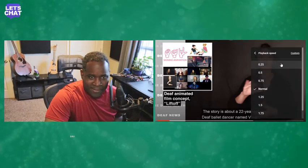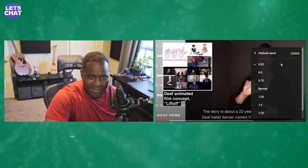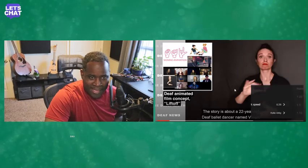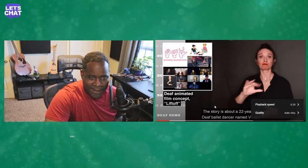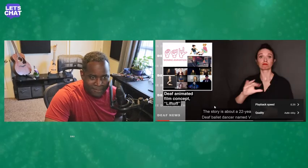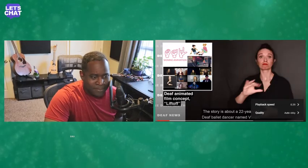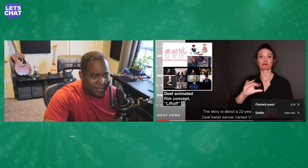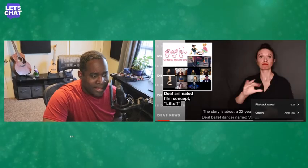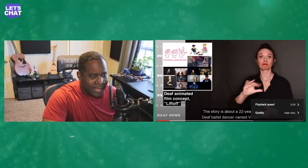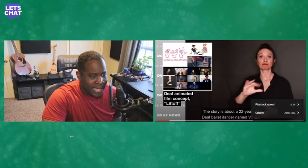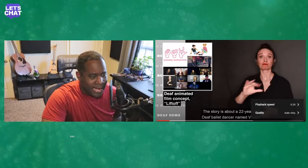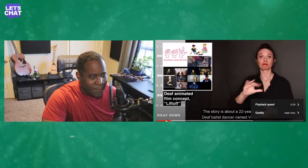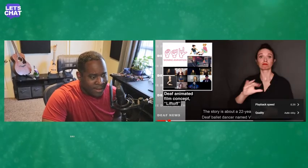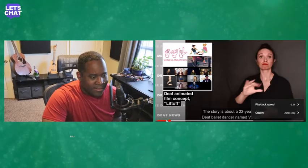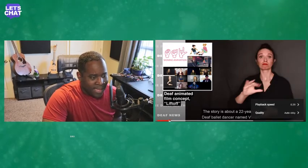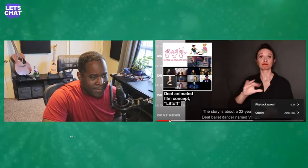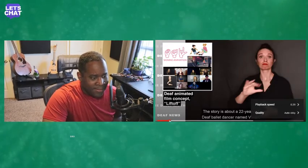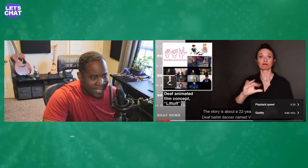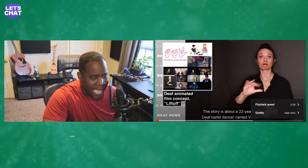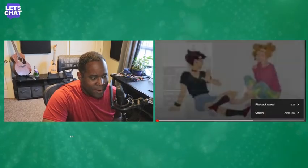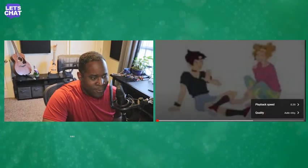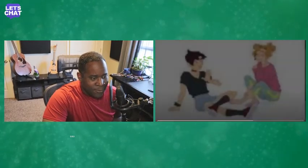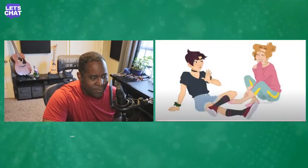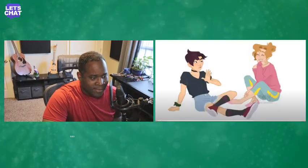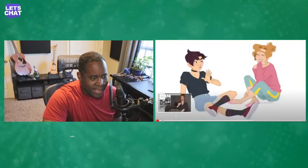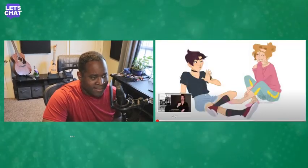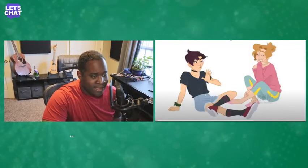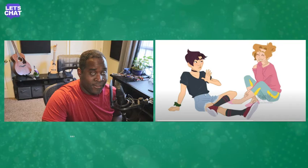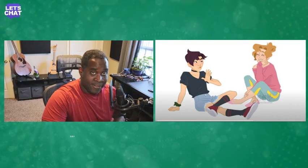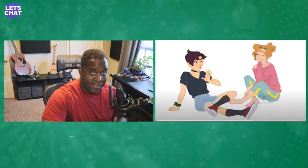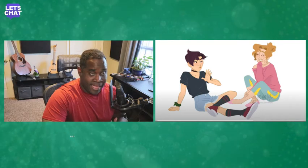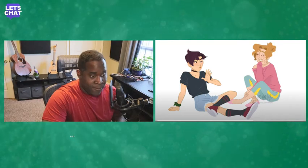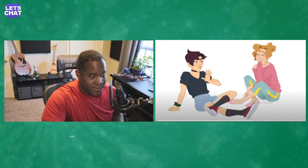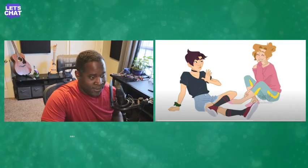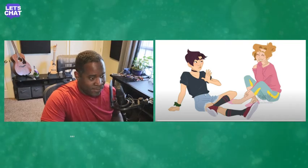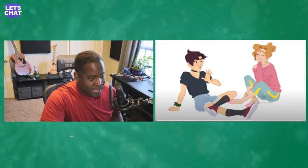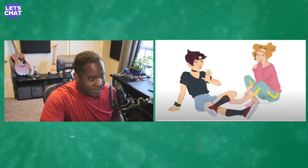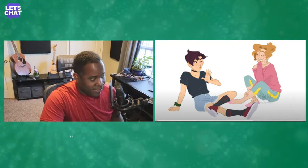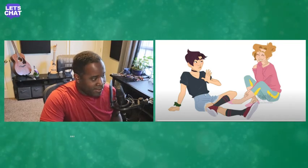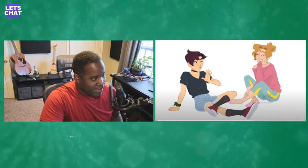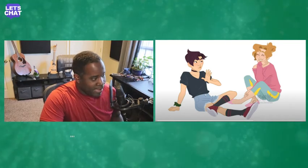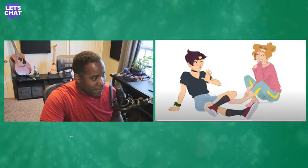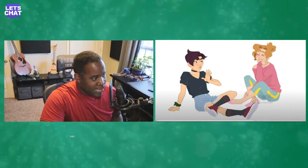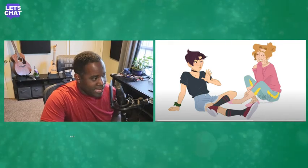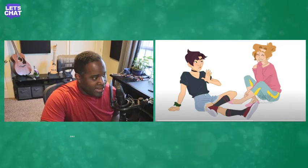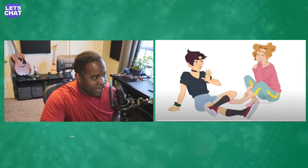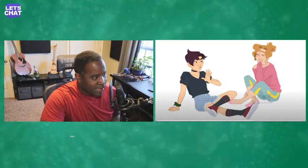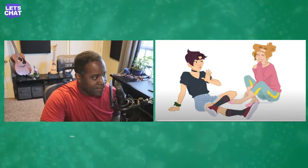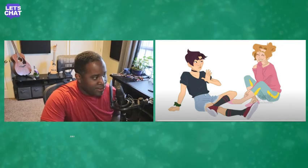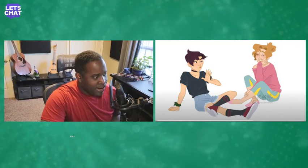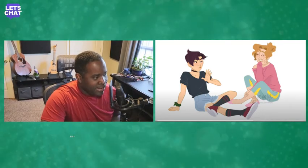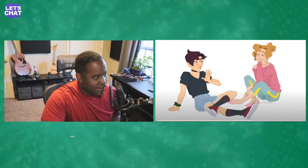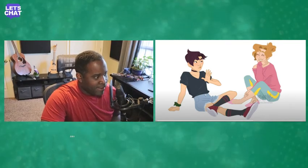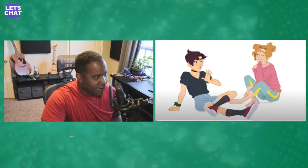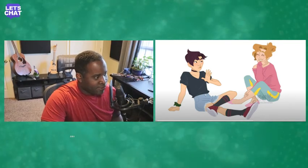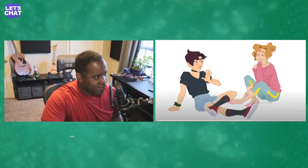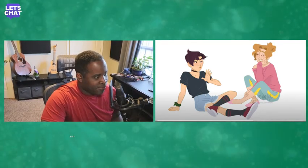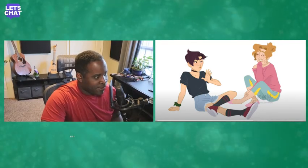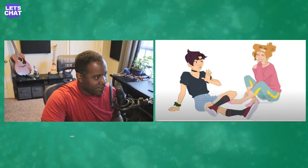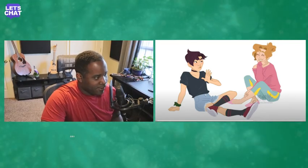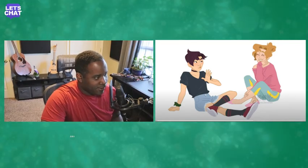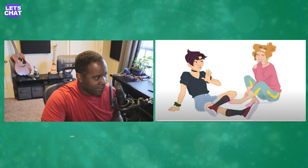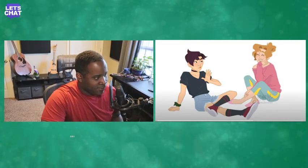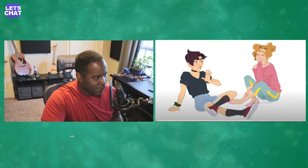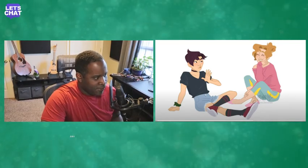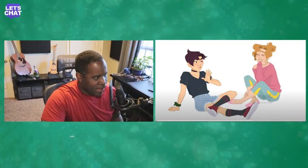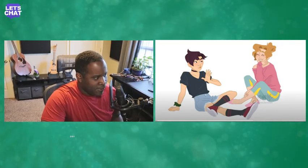slow this down, and I want to type out the actual signs that she's saying when she speaks, and we can get a better idea of how she's